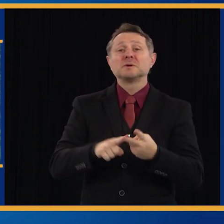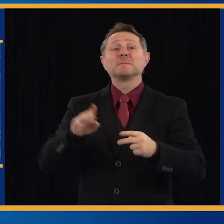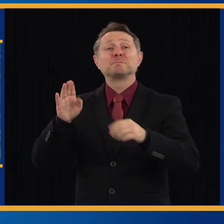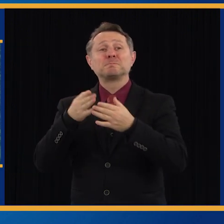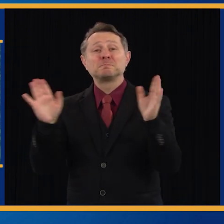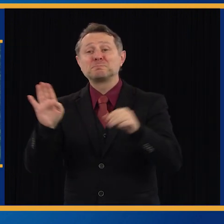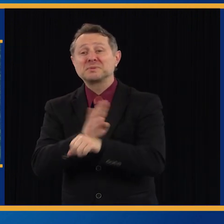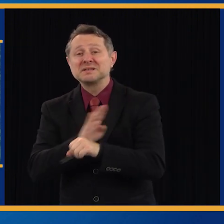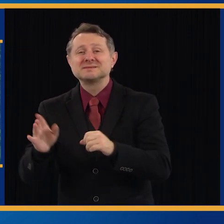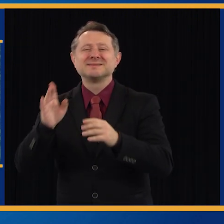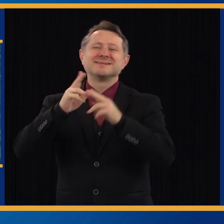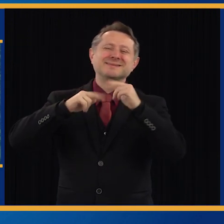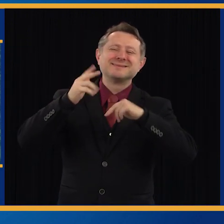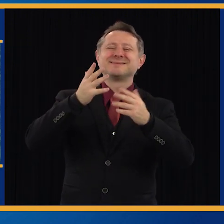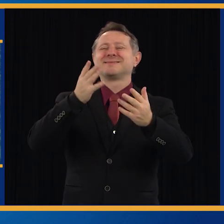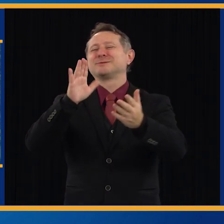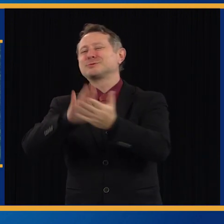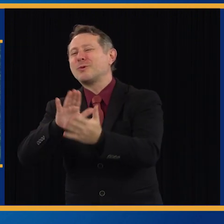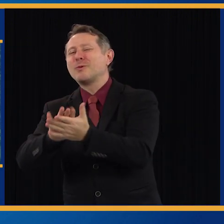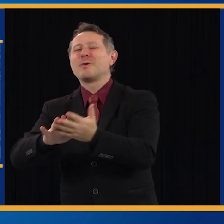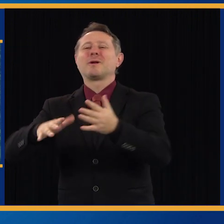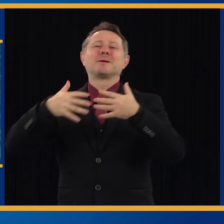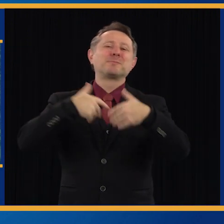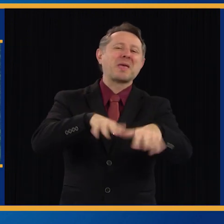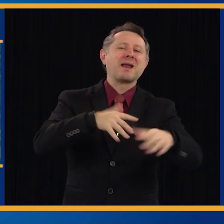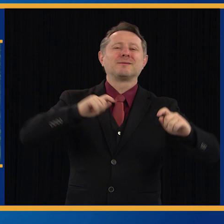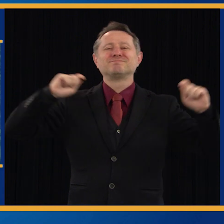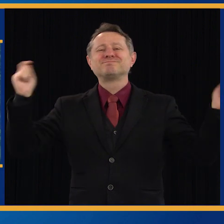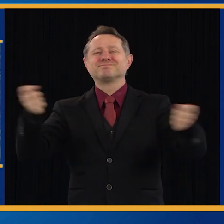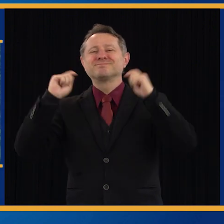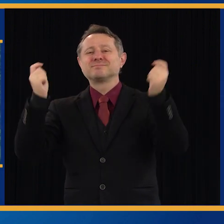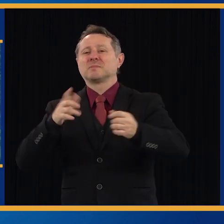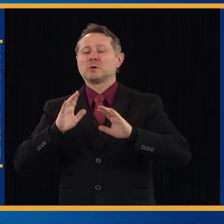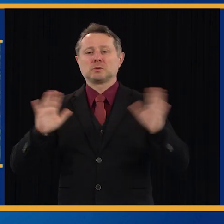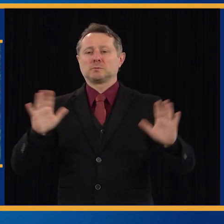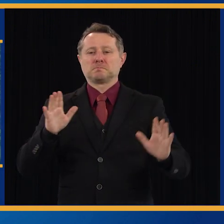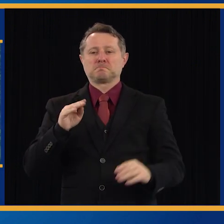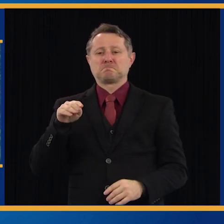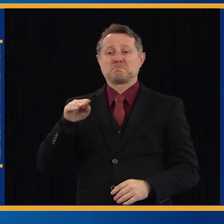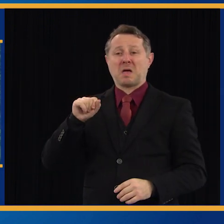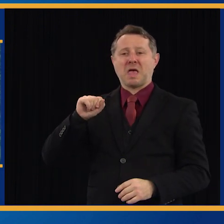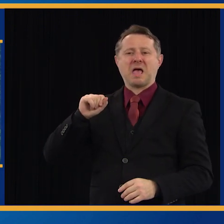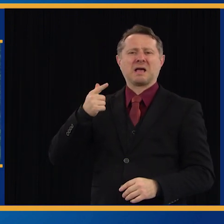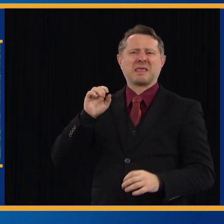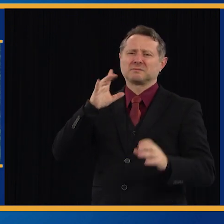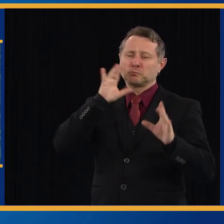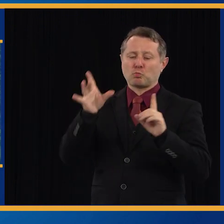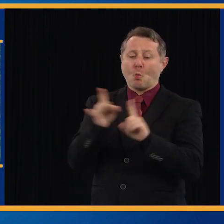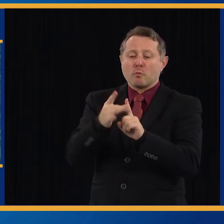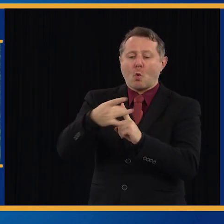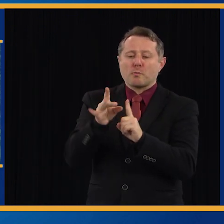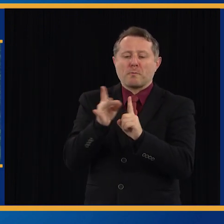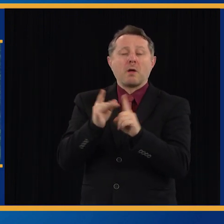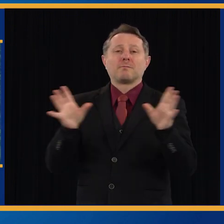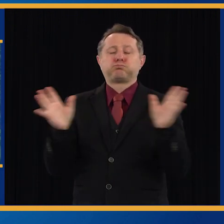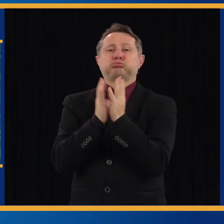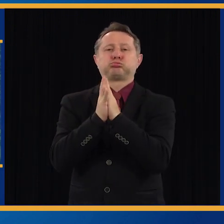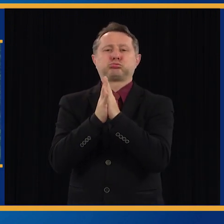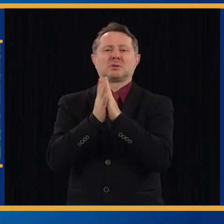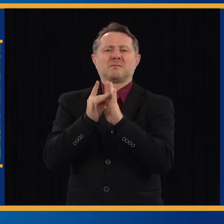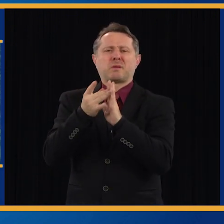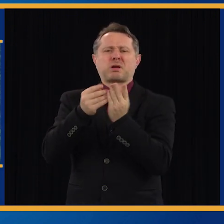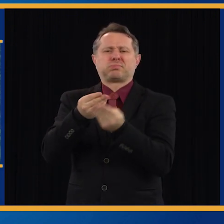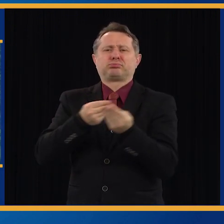concerts, these would all be magnets for people. I work with our other states